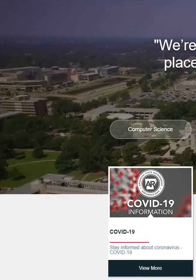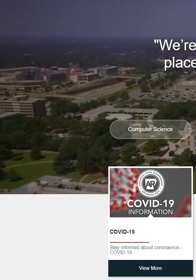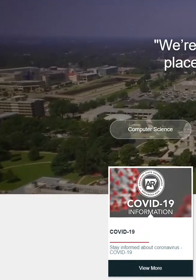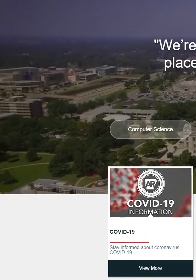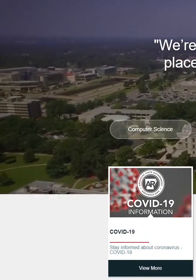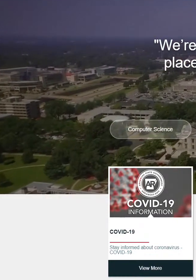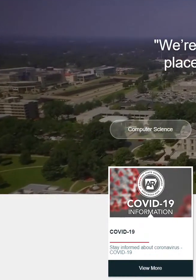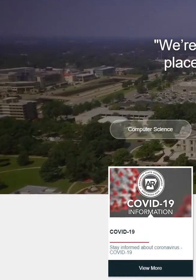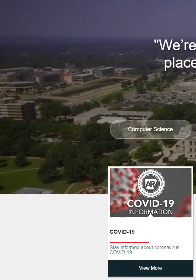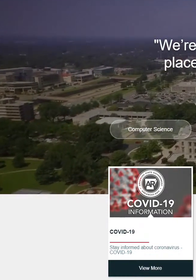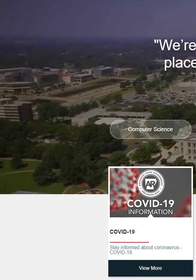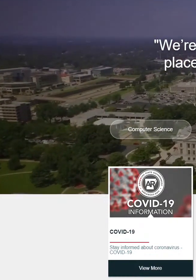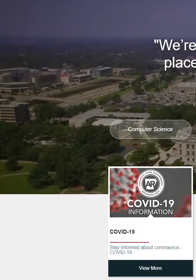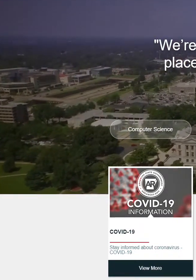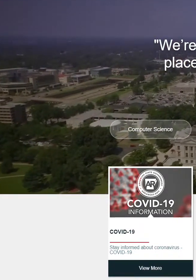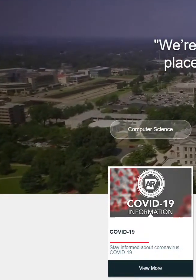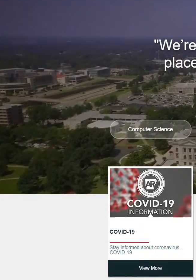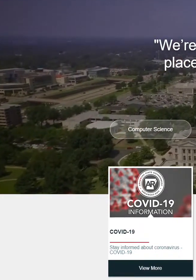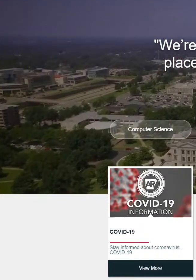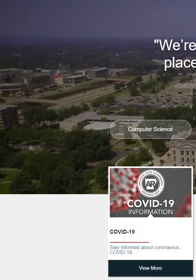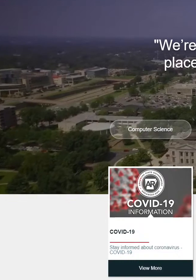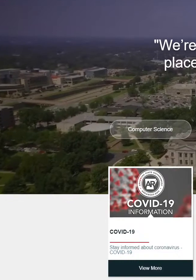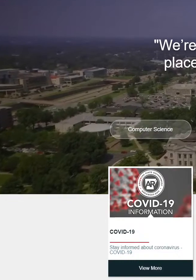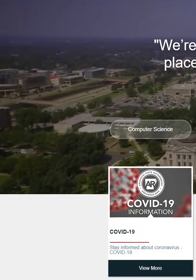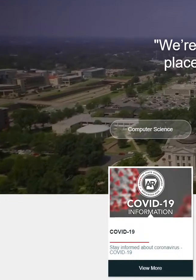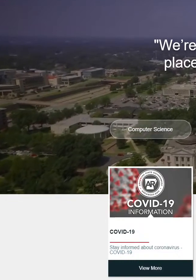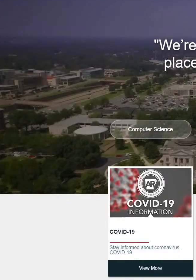Test, test, test, test. Check, check, check, check, check. Channel 2.